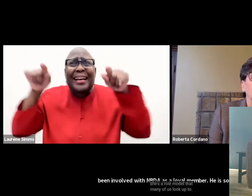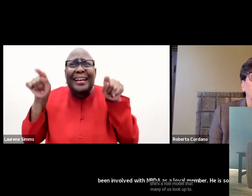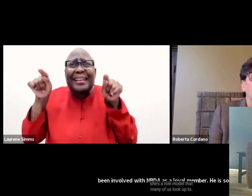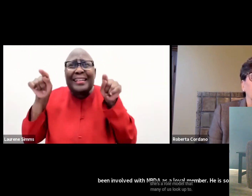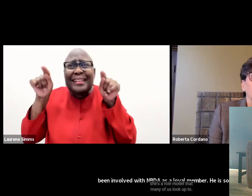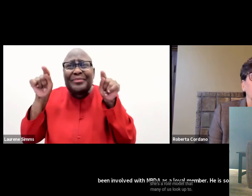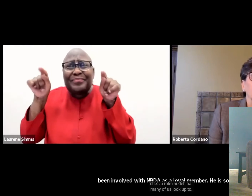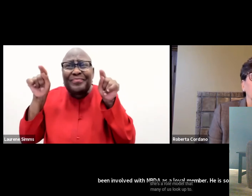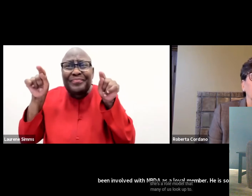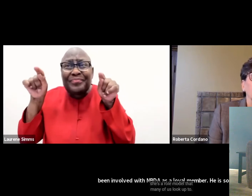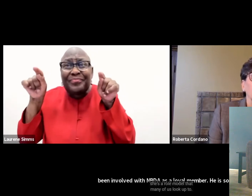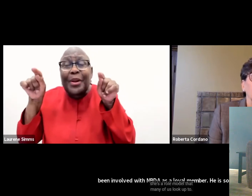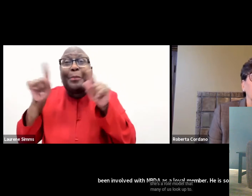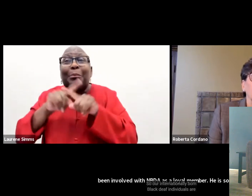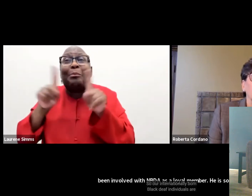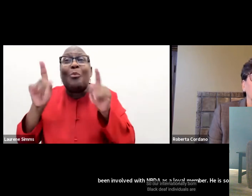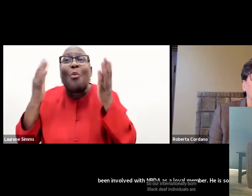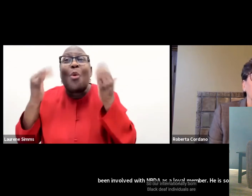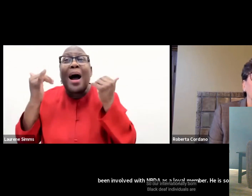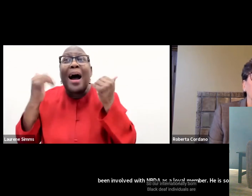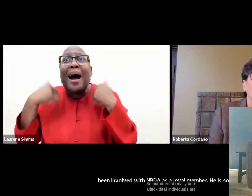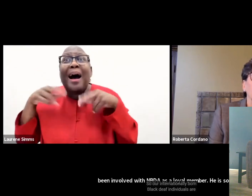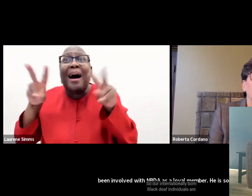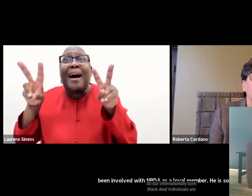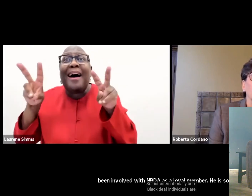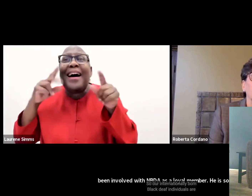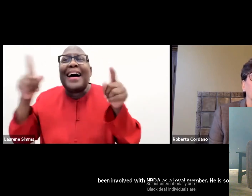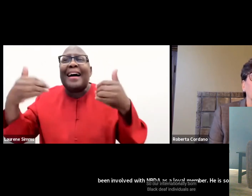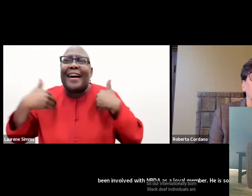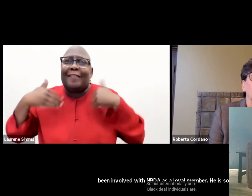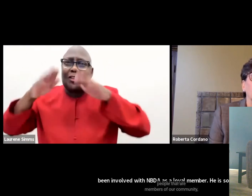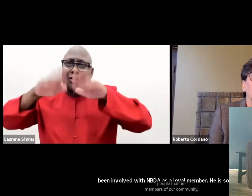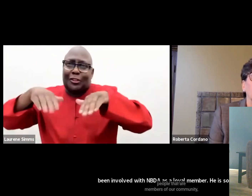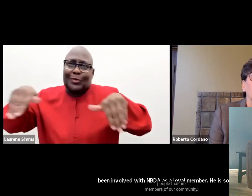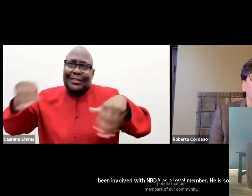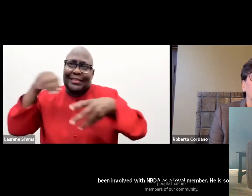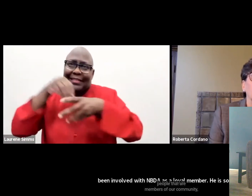a great role model that many of us look up to.